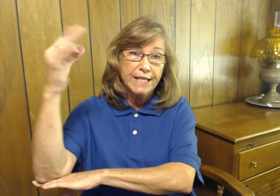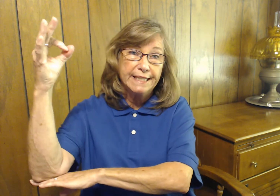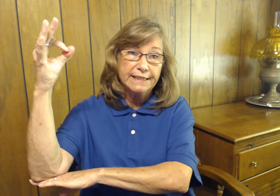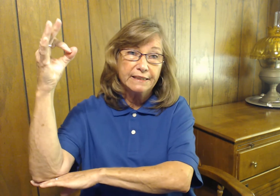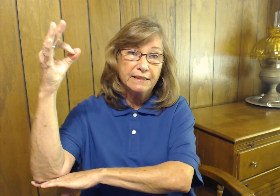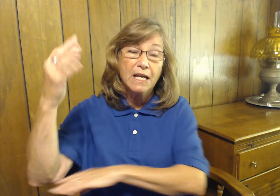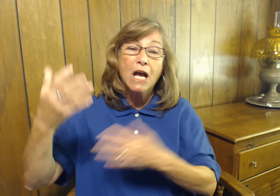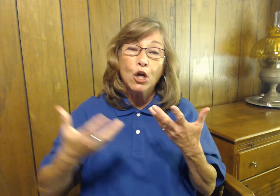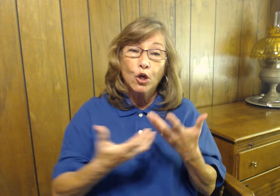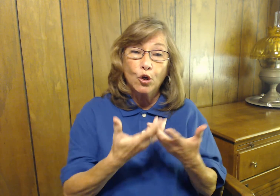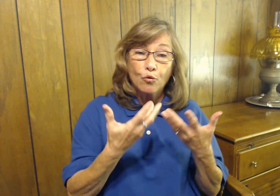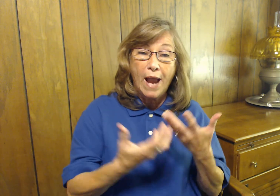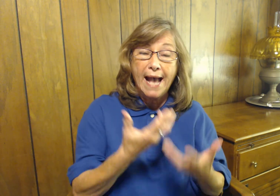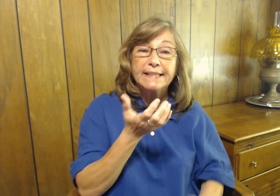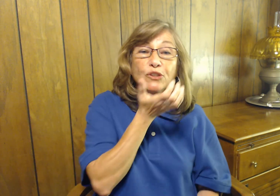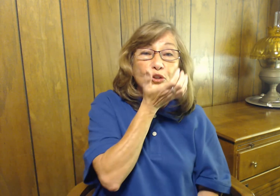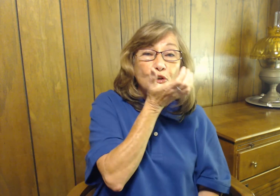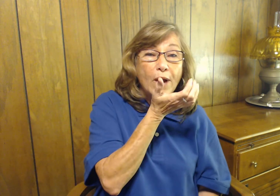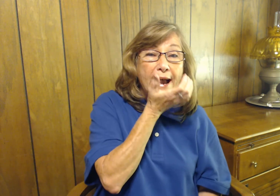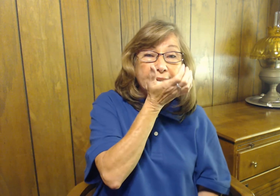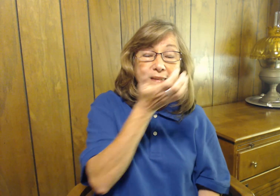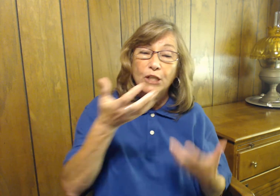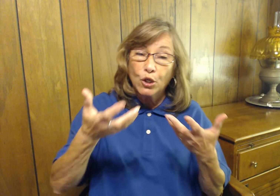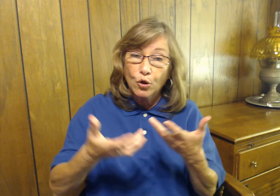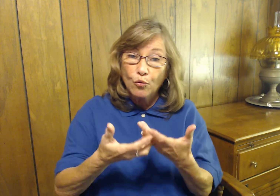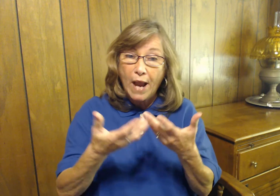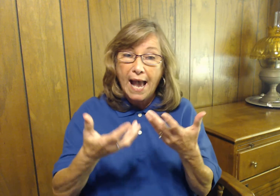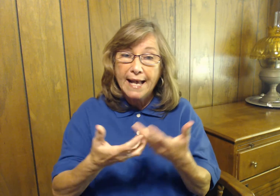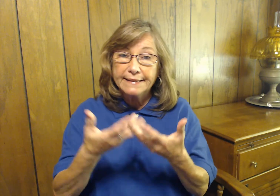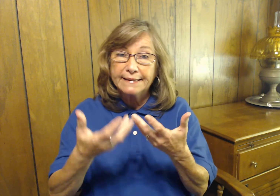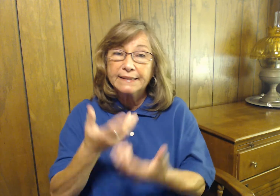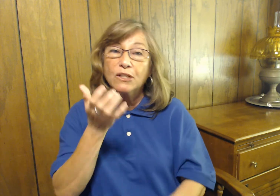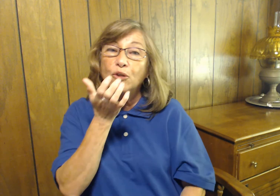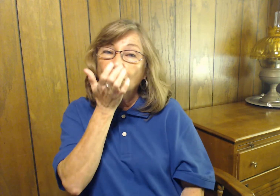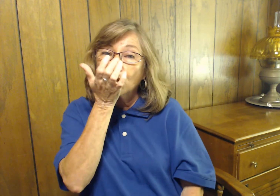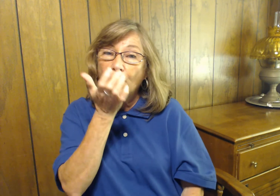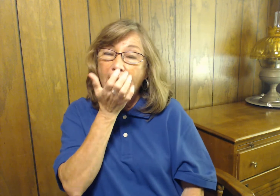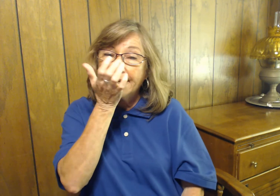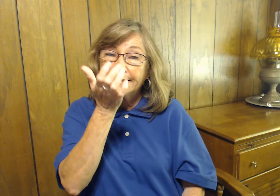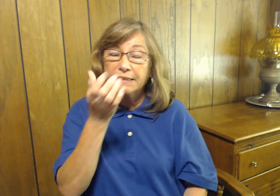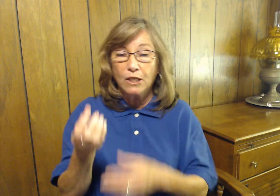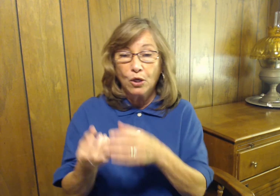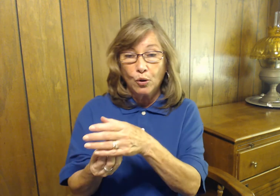grass grass grow grow